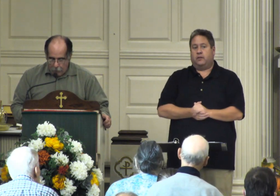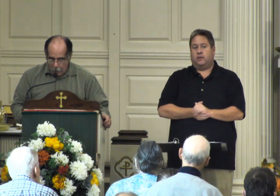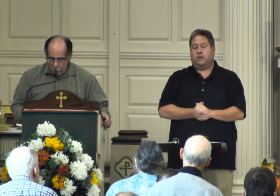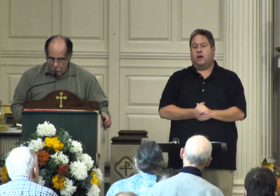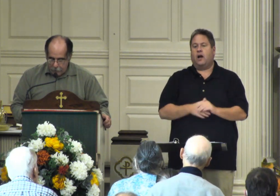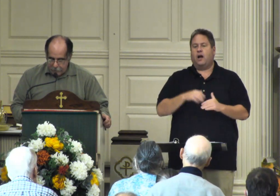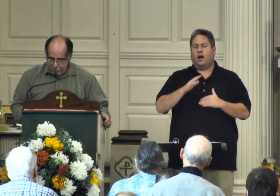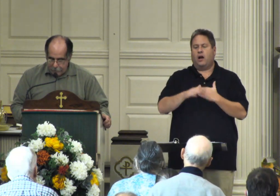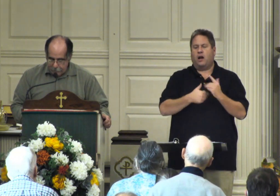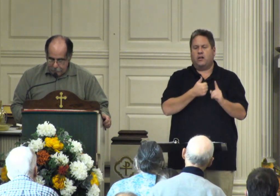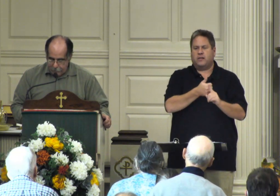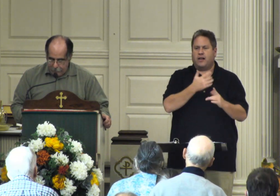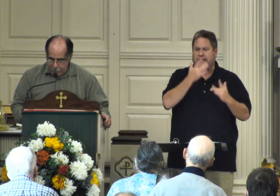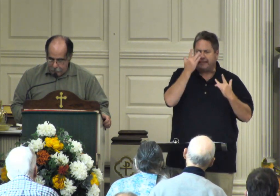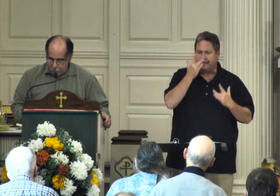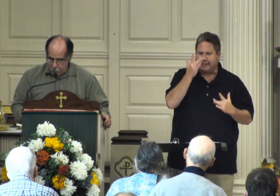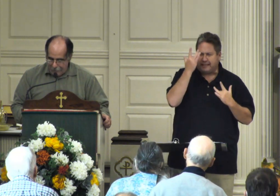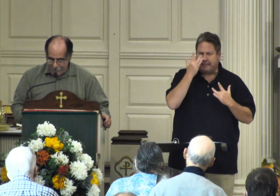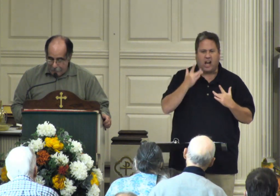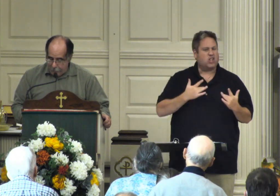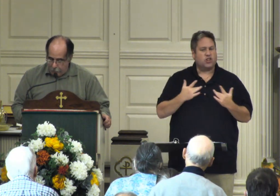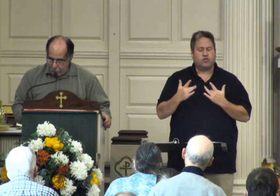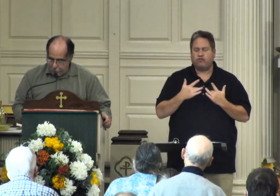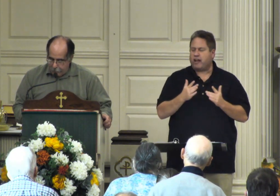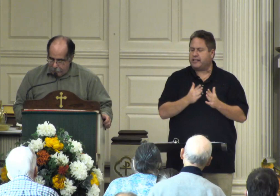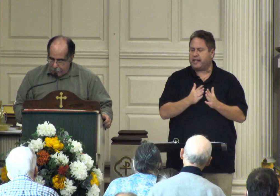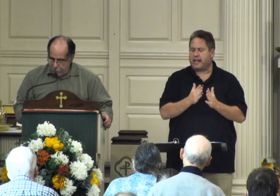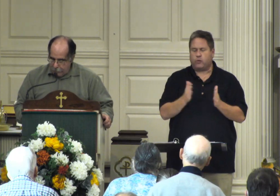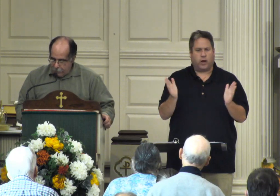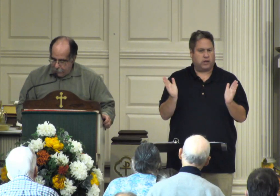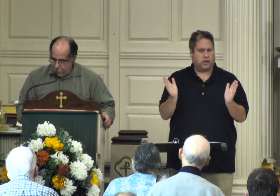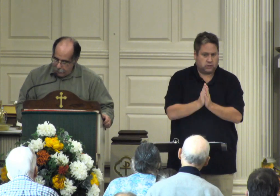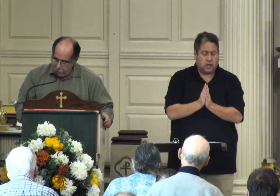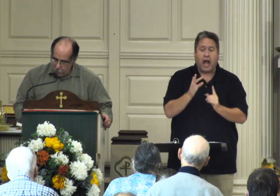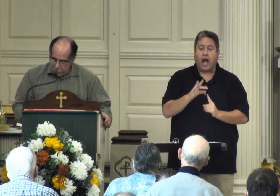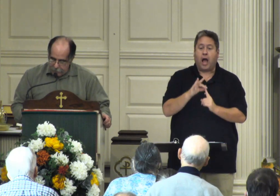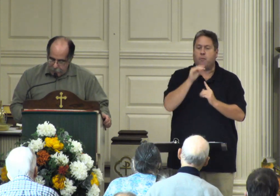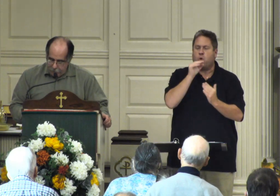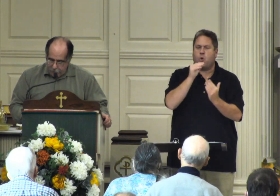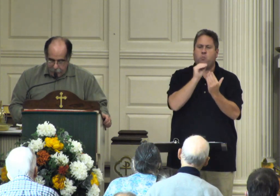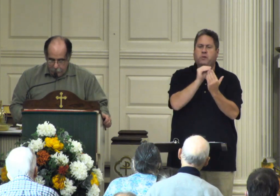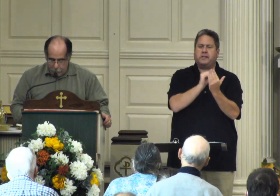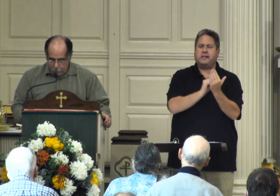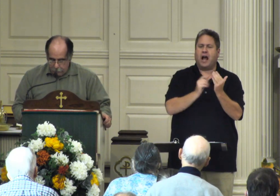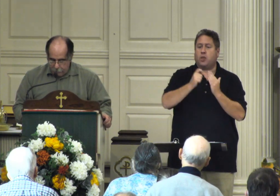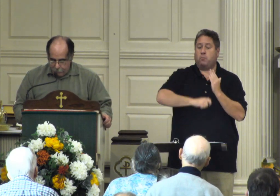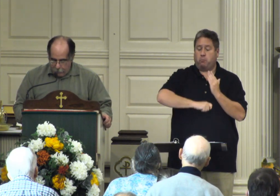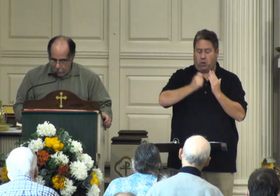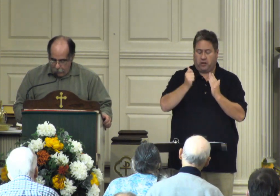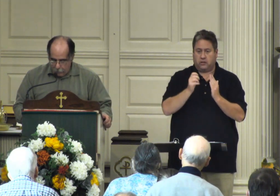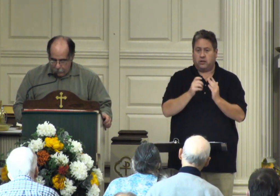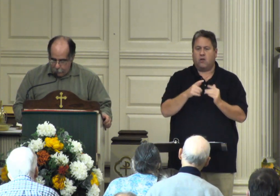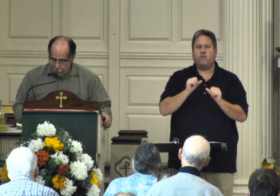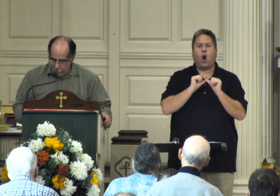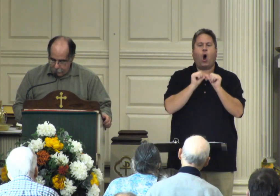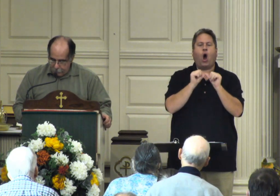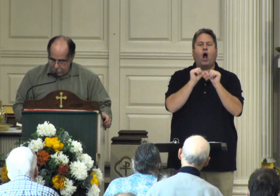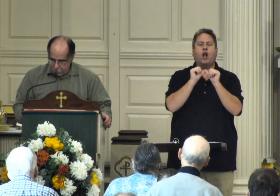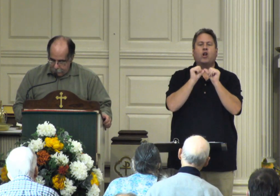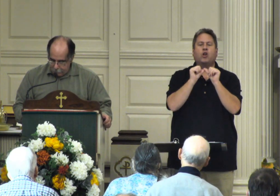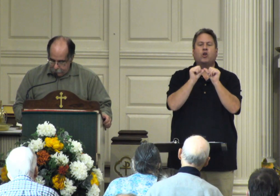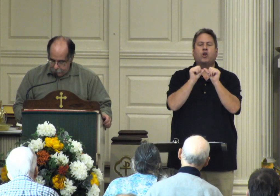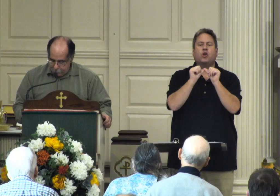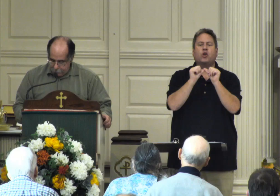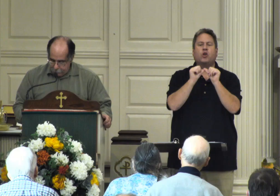For all who are sick and in distress in any way, especially those listed in the bulletin for ongoing prayers,